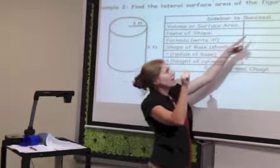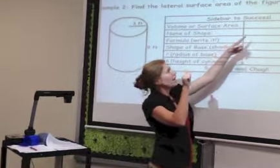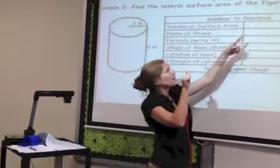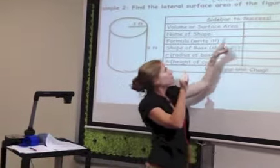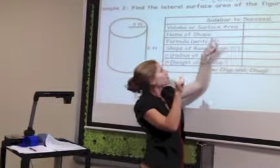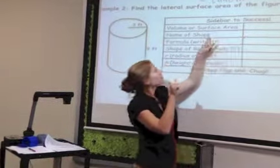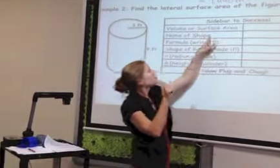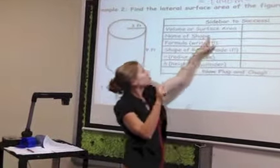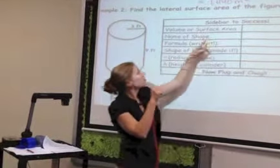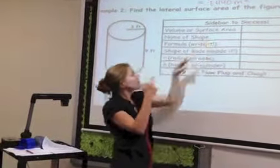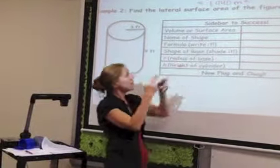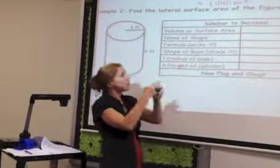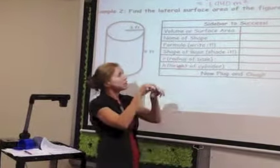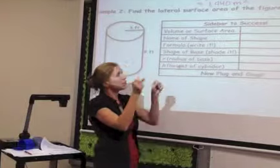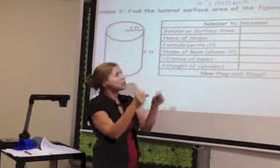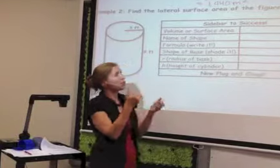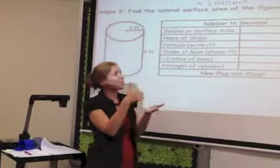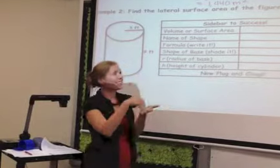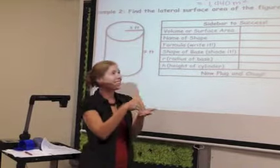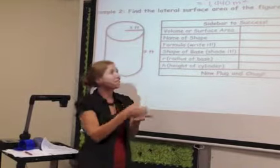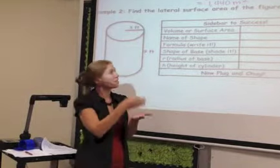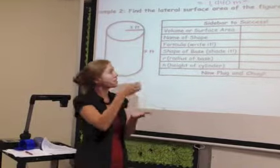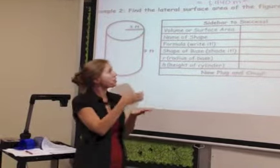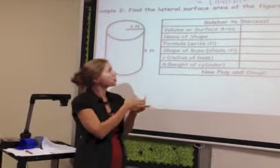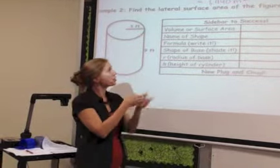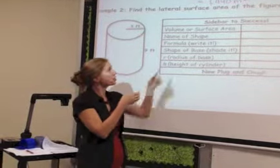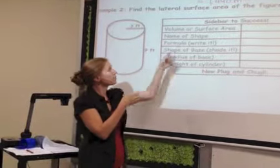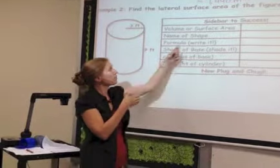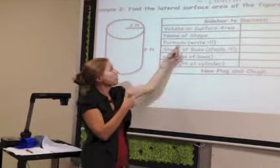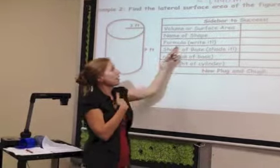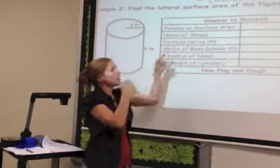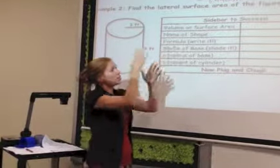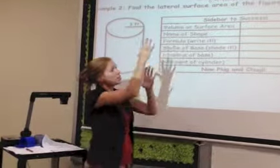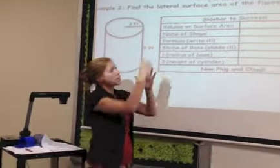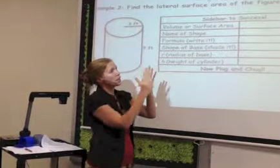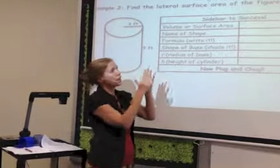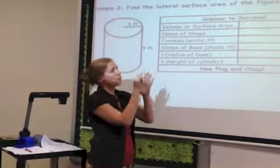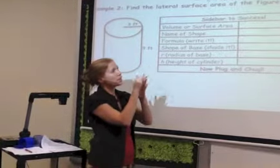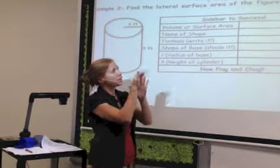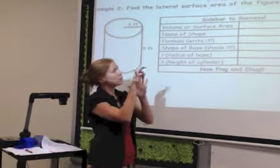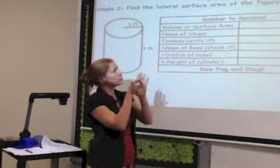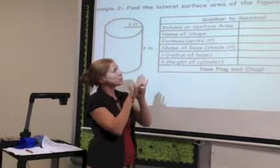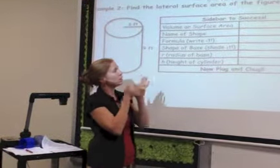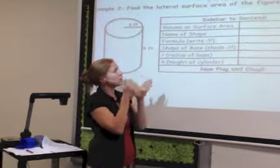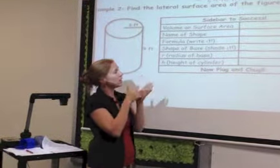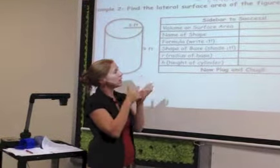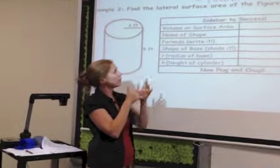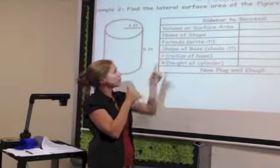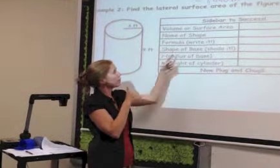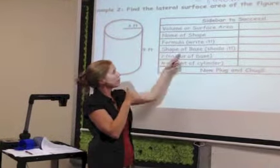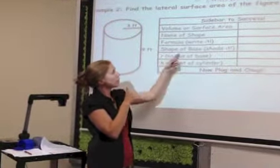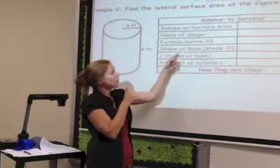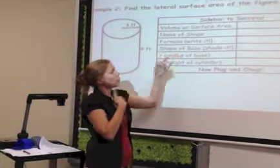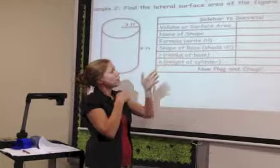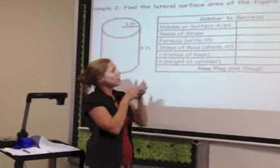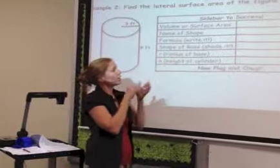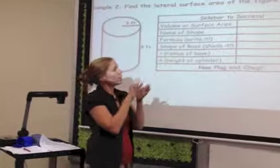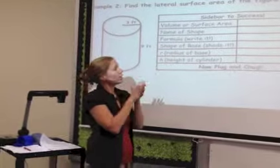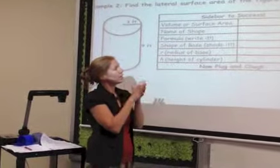LSA. The name of the shape again is the cylinder, and I'm just going to copy that formula again. I'll go ahead and write down